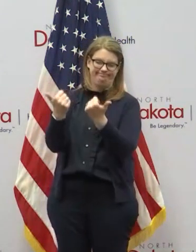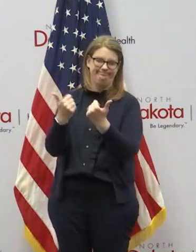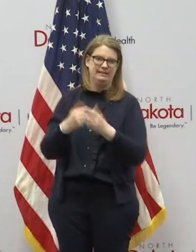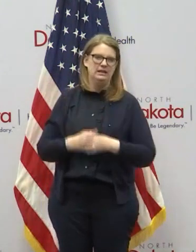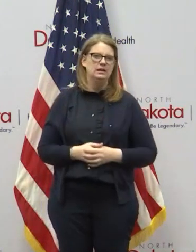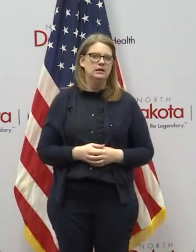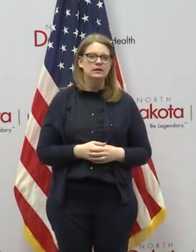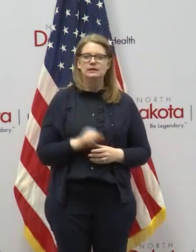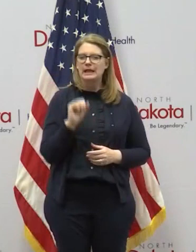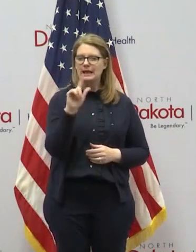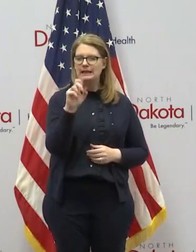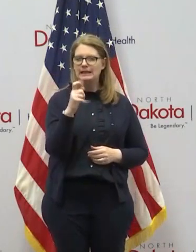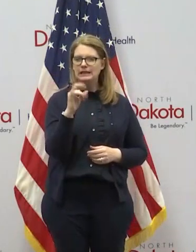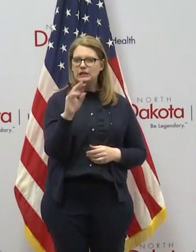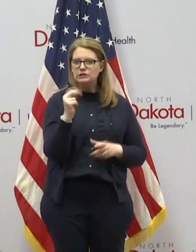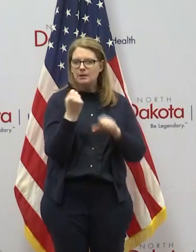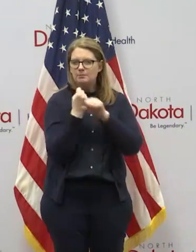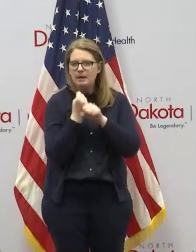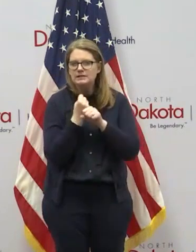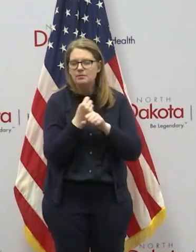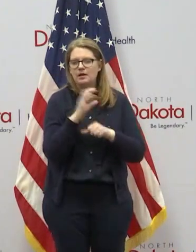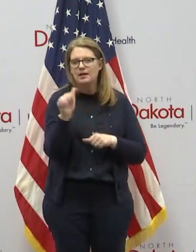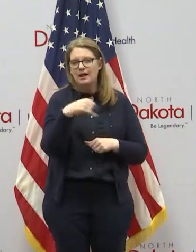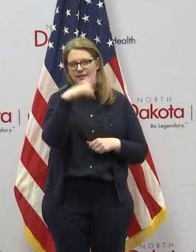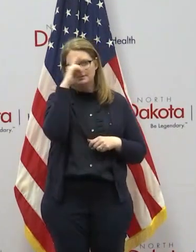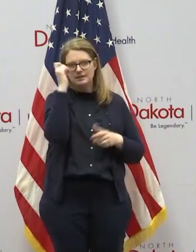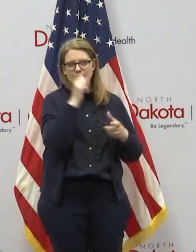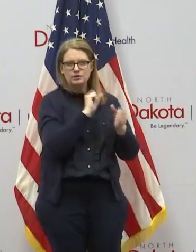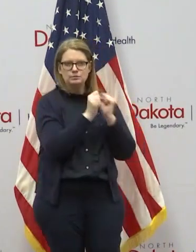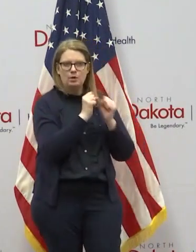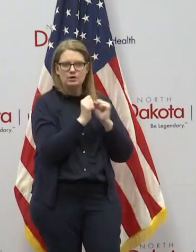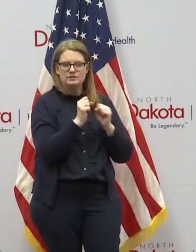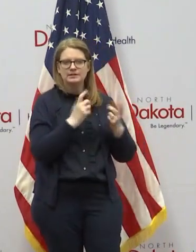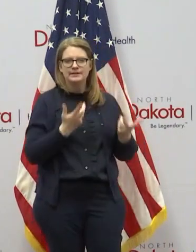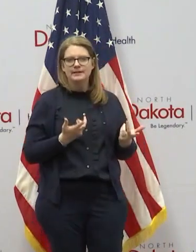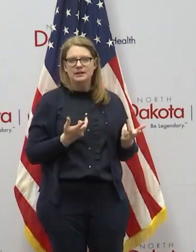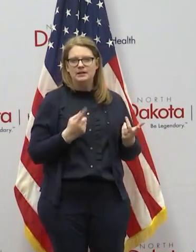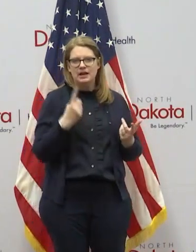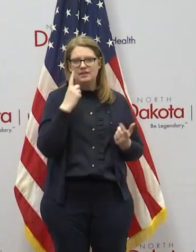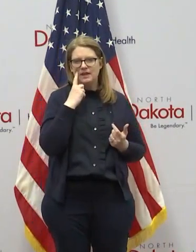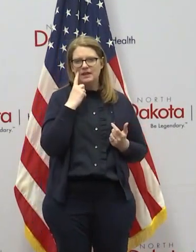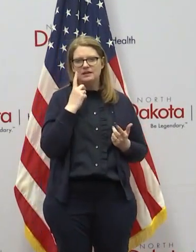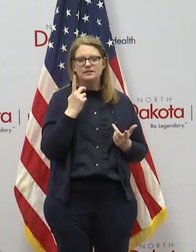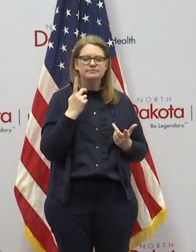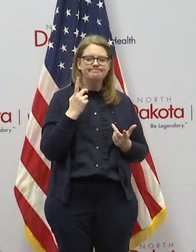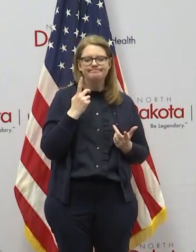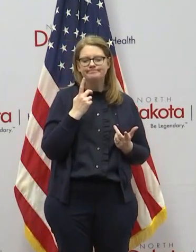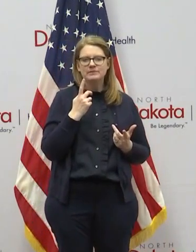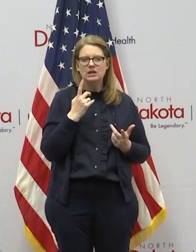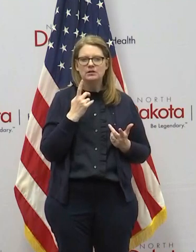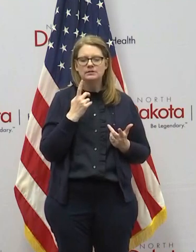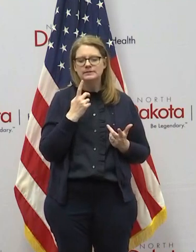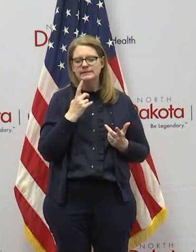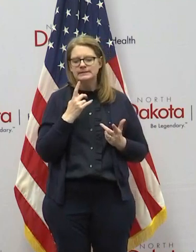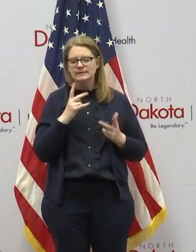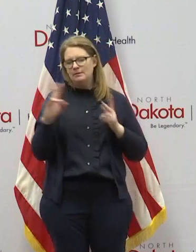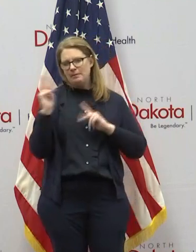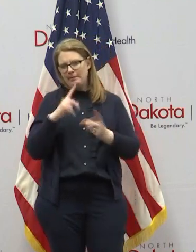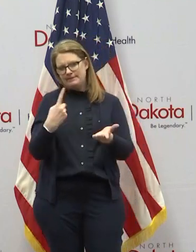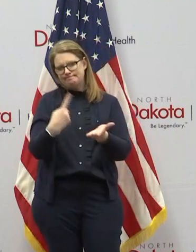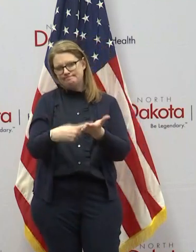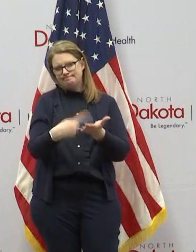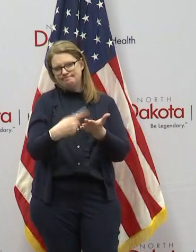know that Legion baseball and other summer sports are governed by the Legion, and I think people are trying to figure out a way to figure out